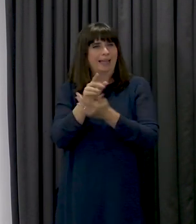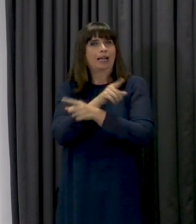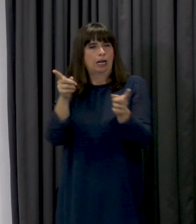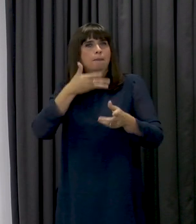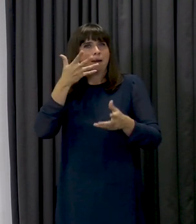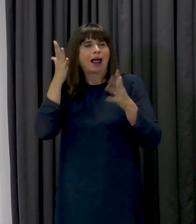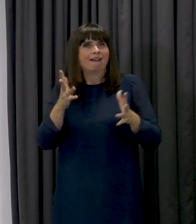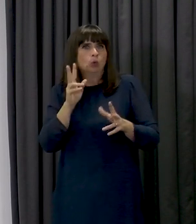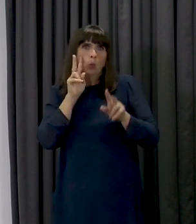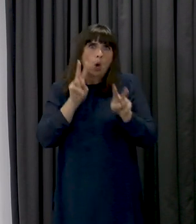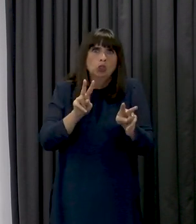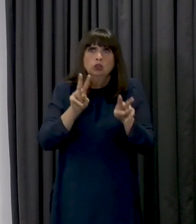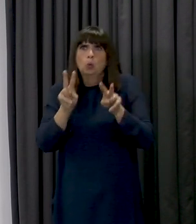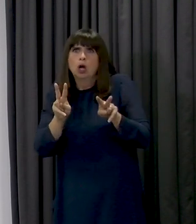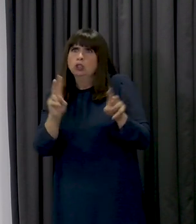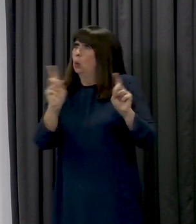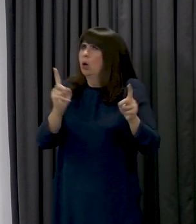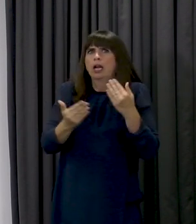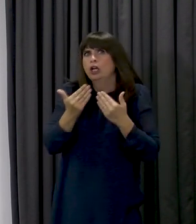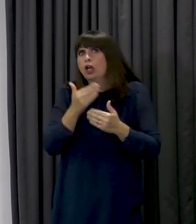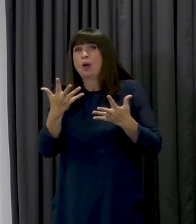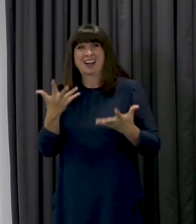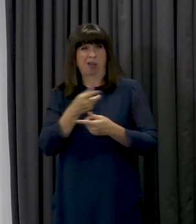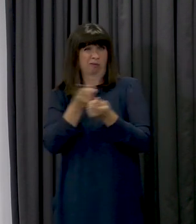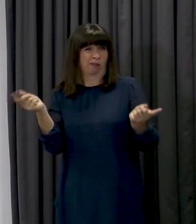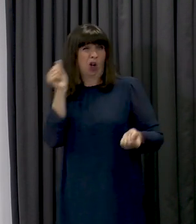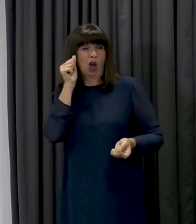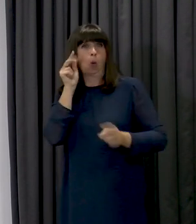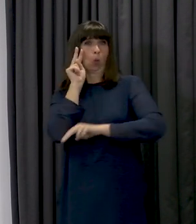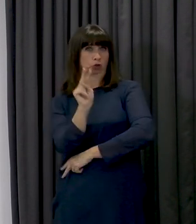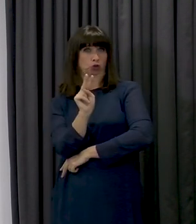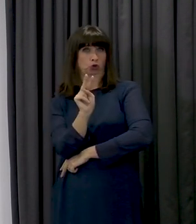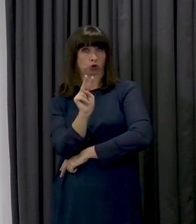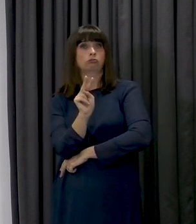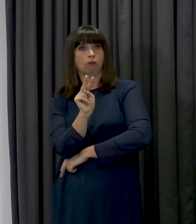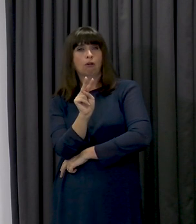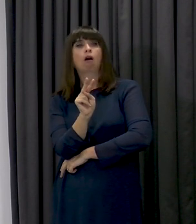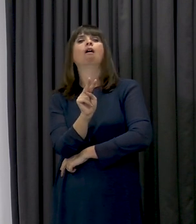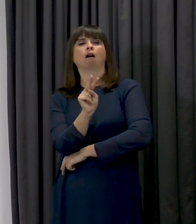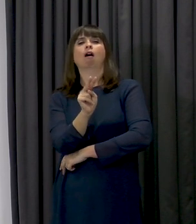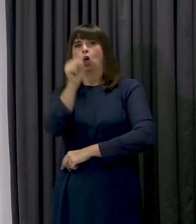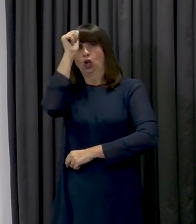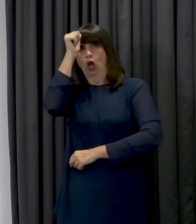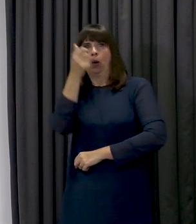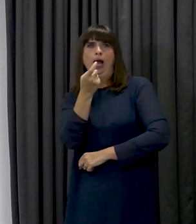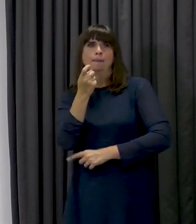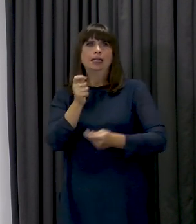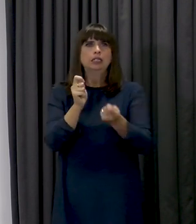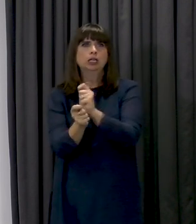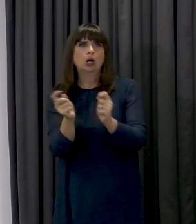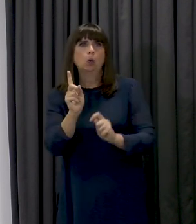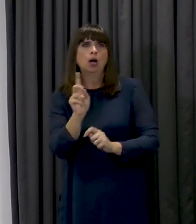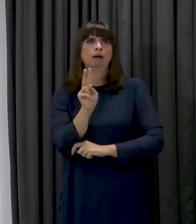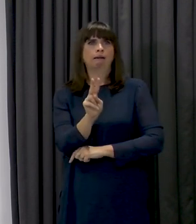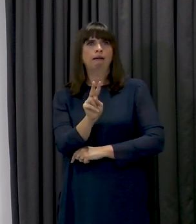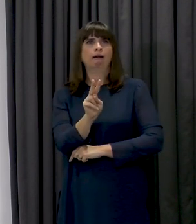changing picture. But on the whole, I think people are used to doing that and are comfortable with it, because they can